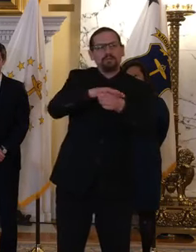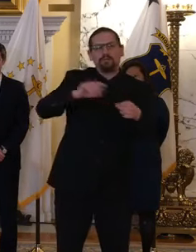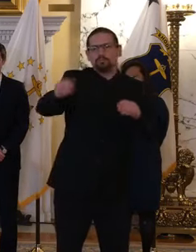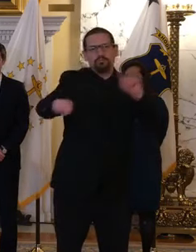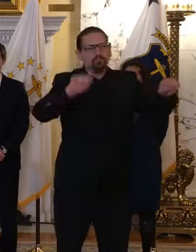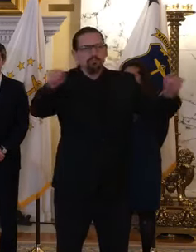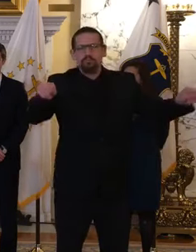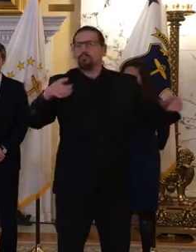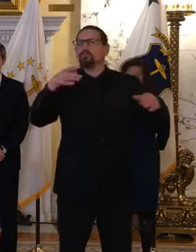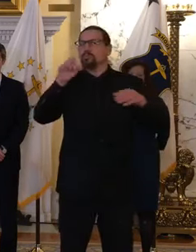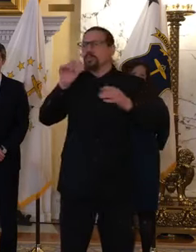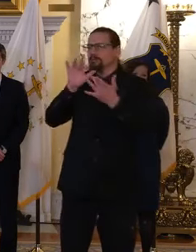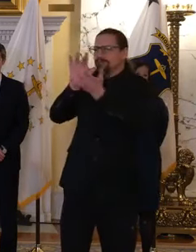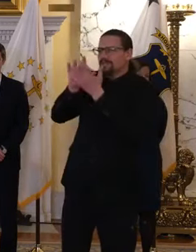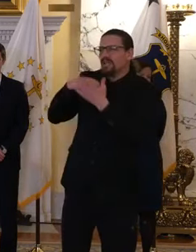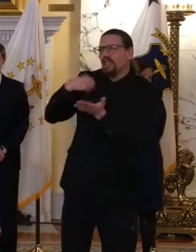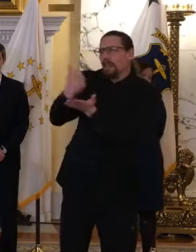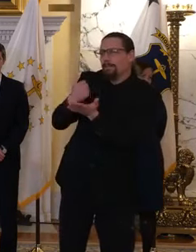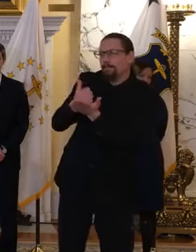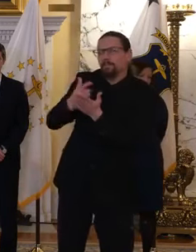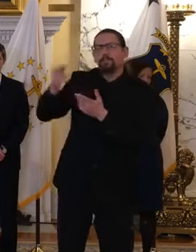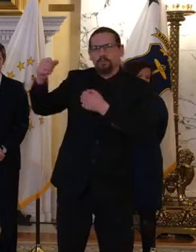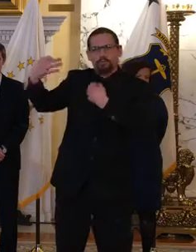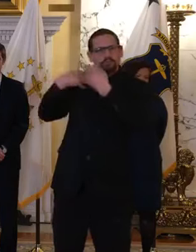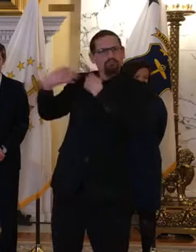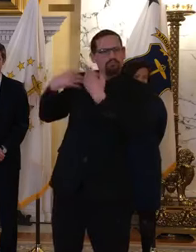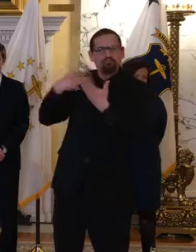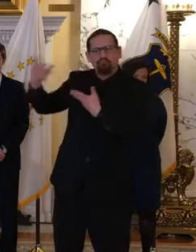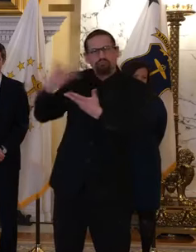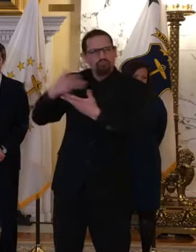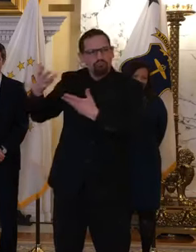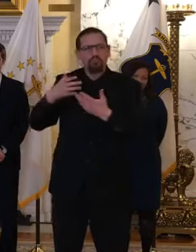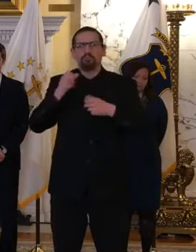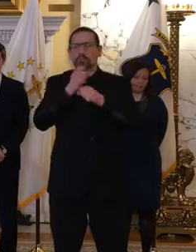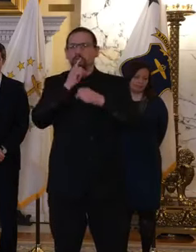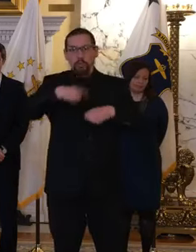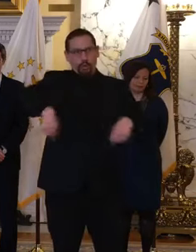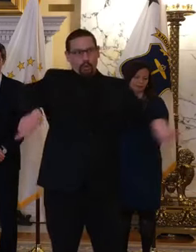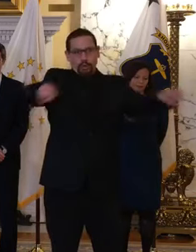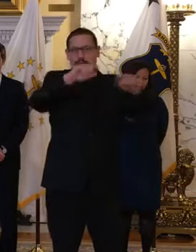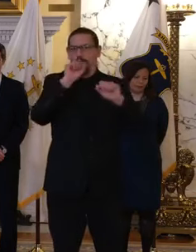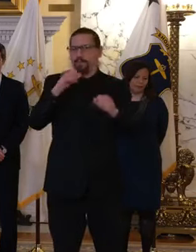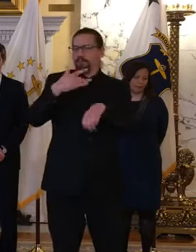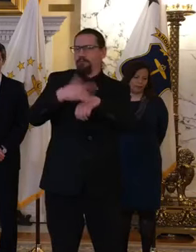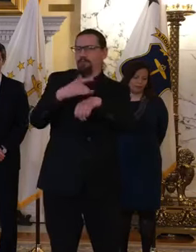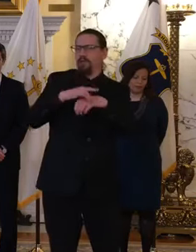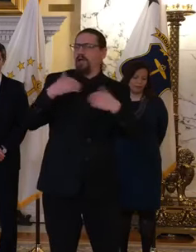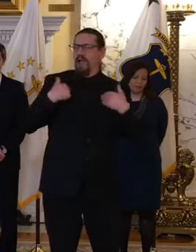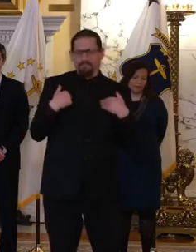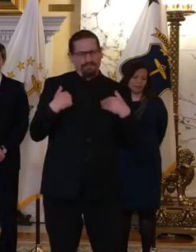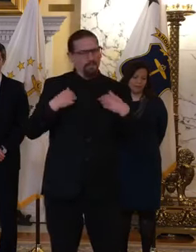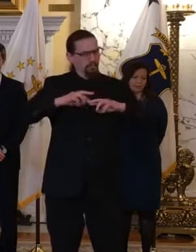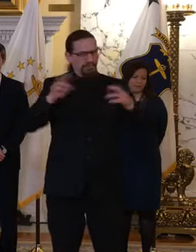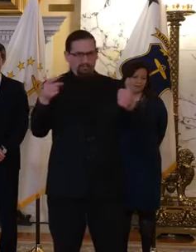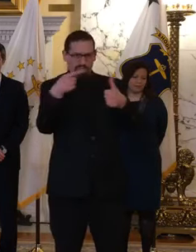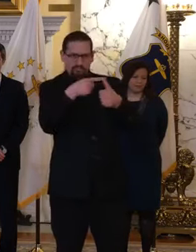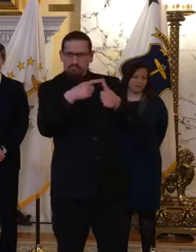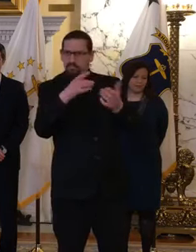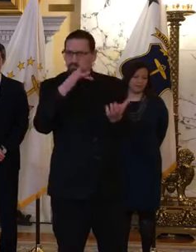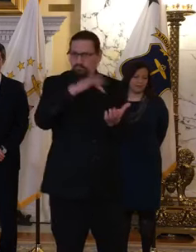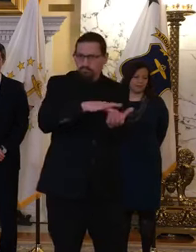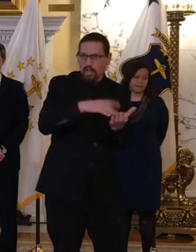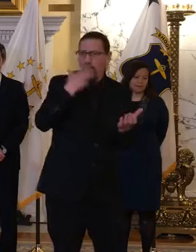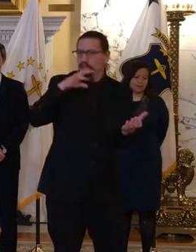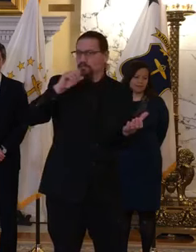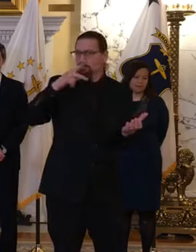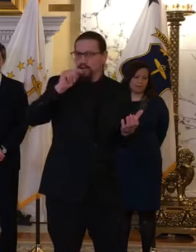you know that the state is now making available free Wi-Fi, free internet, and different options, and just